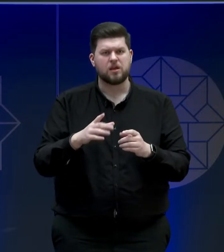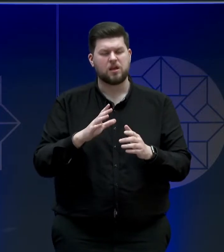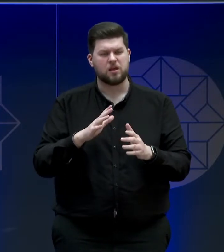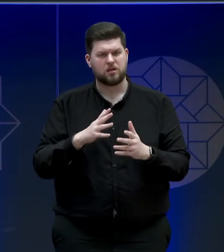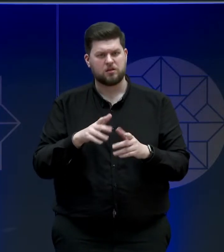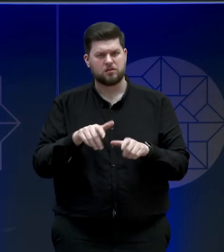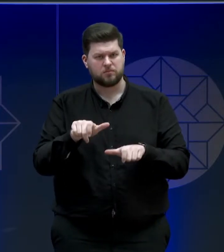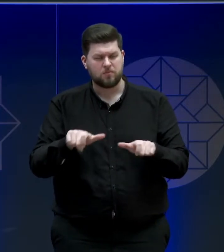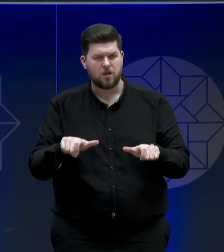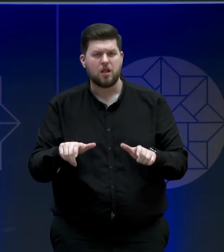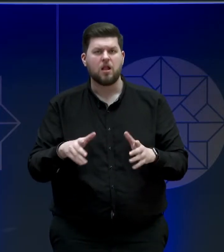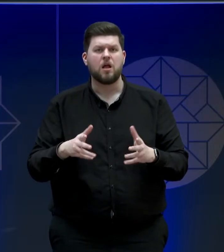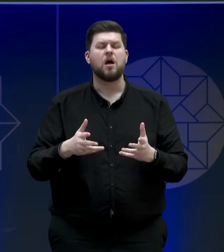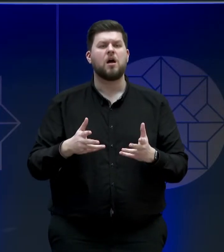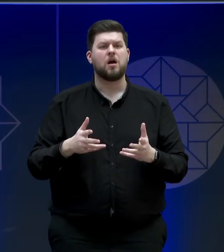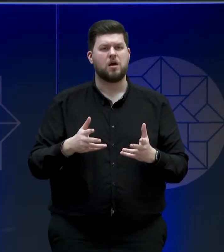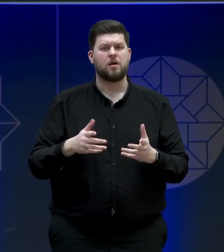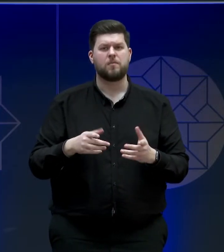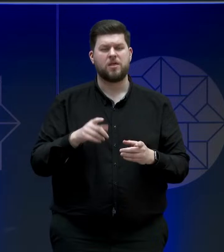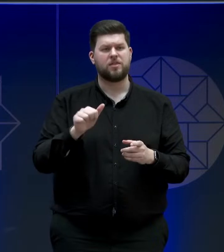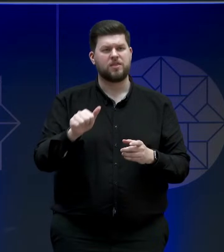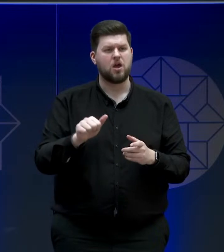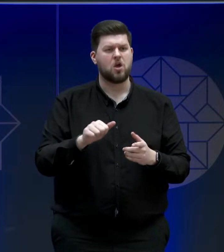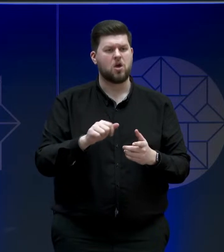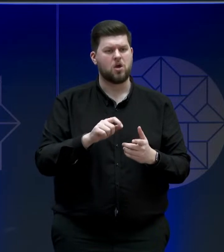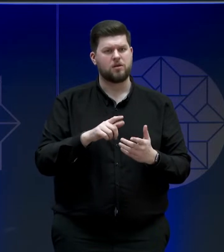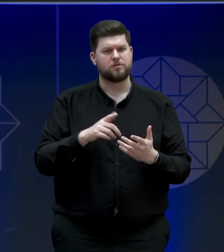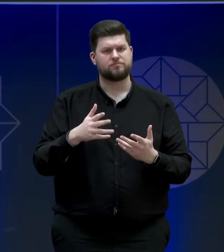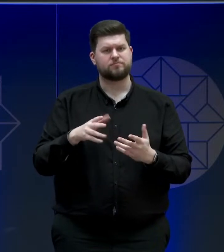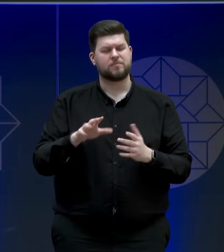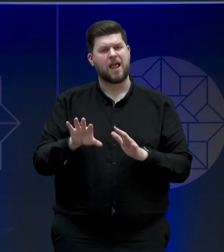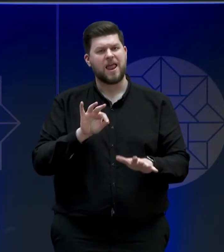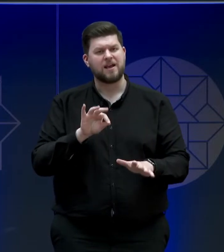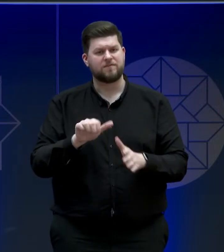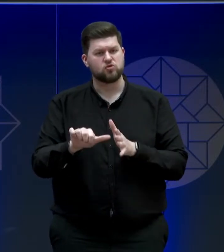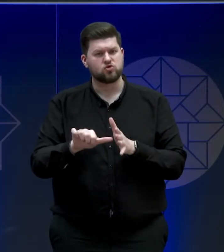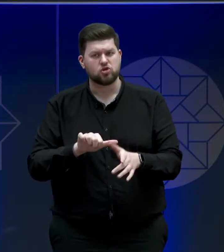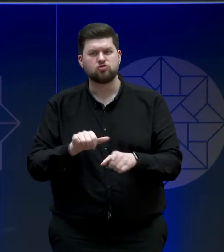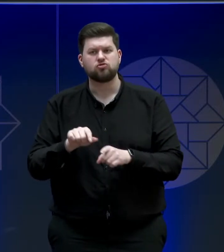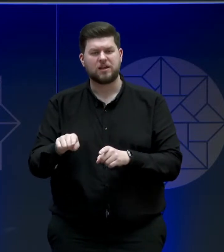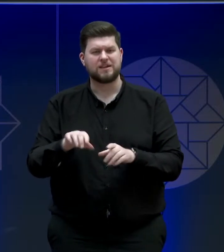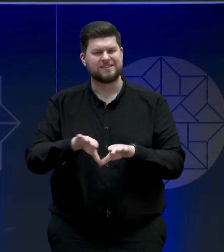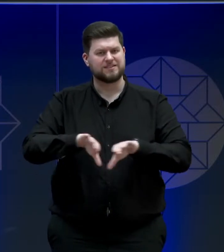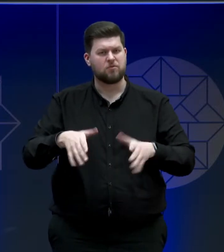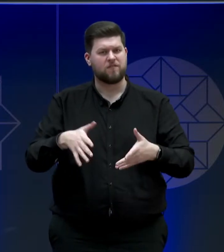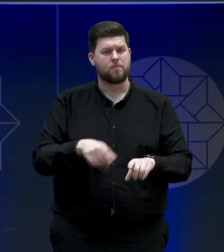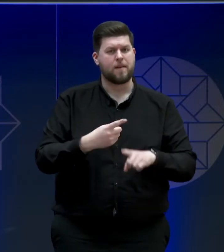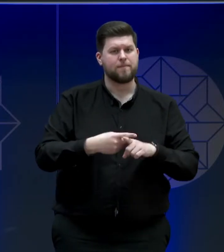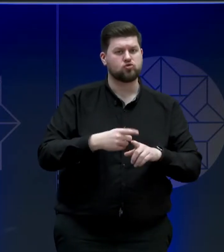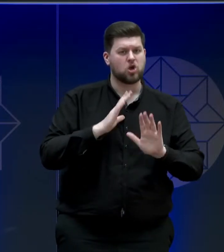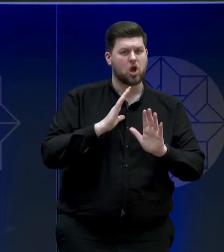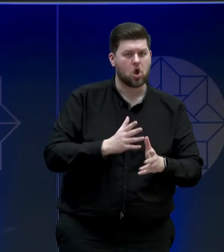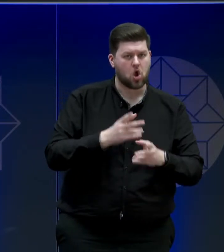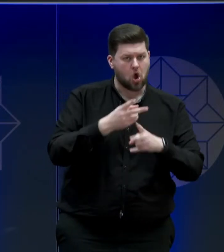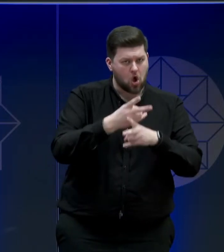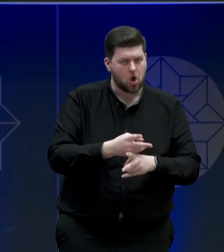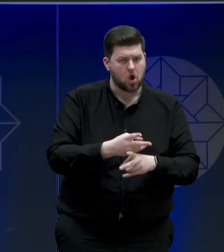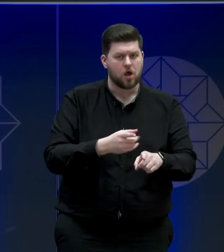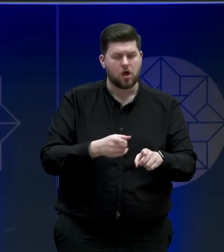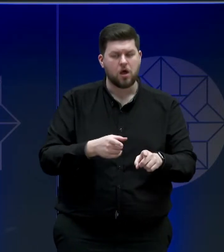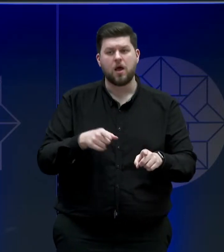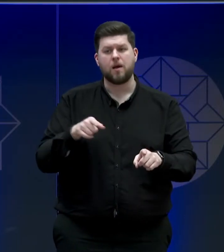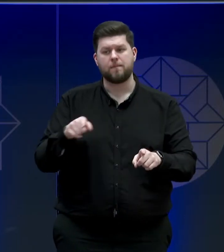was separate from the emergency care, but it was beginning to slow up because of